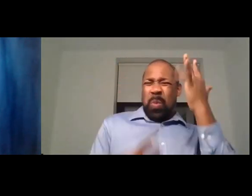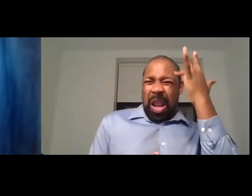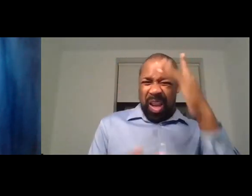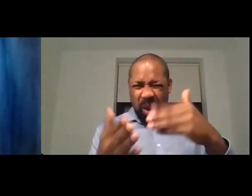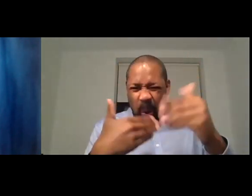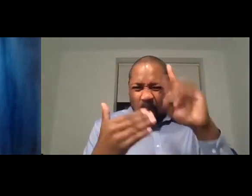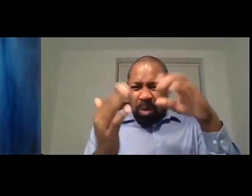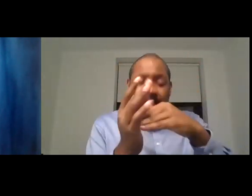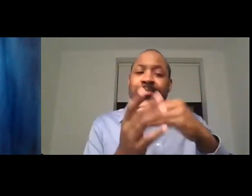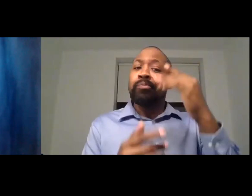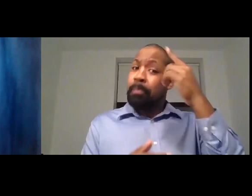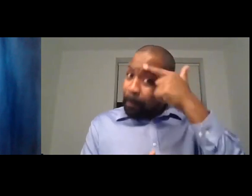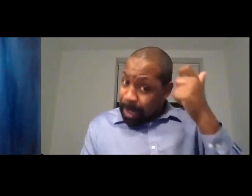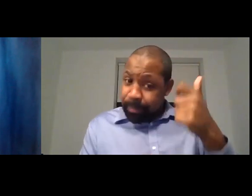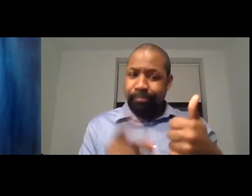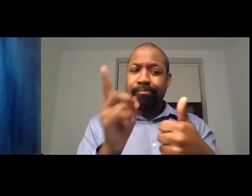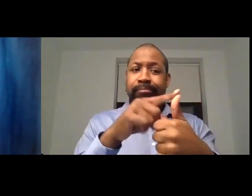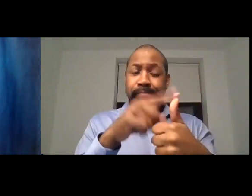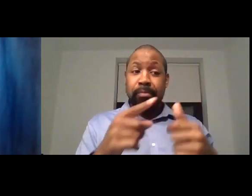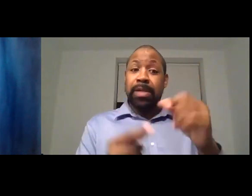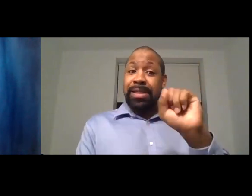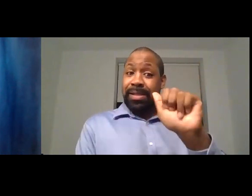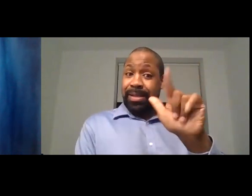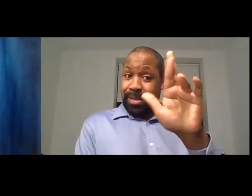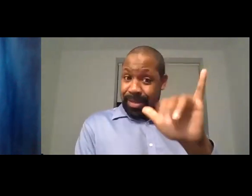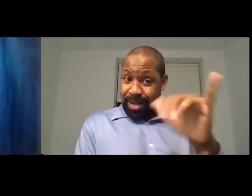budget, hopefully 100,000. And you might say, why would it be at